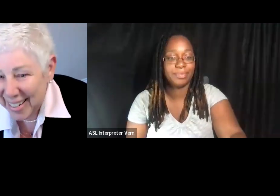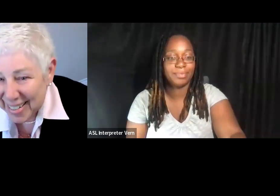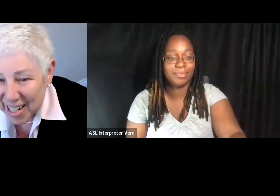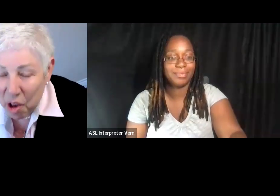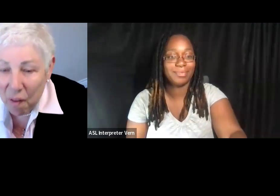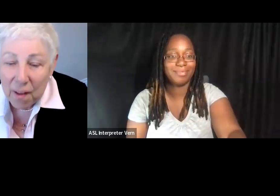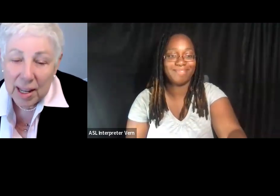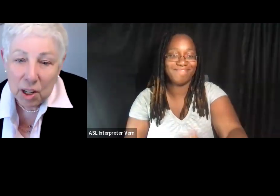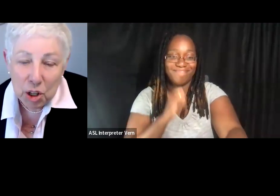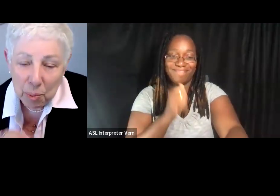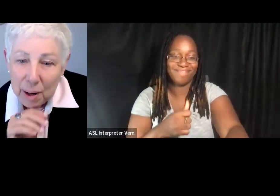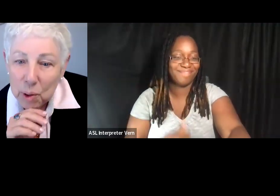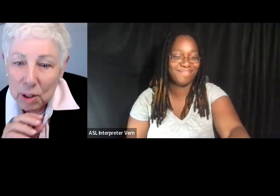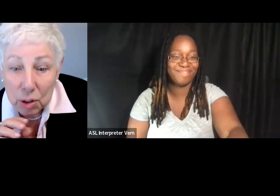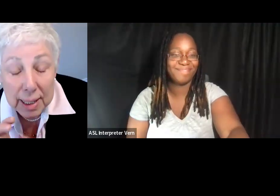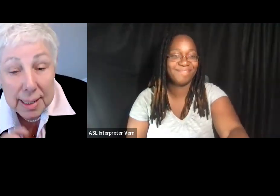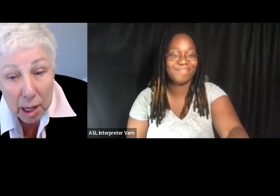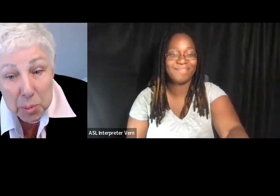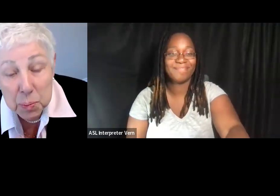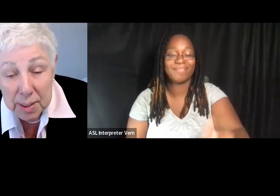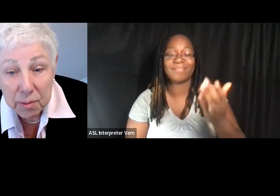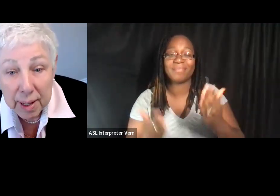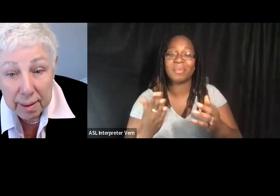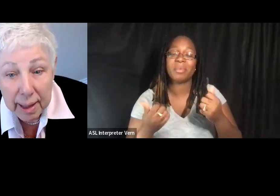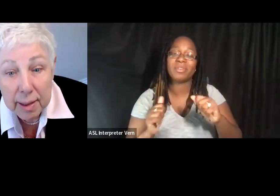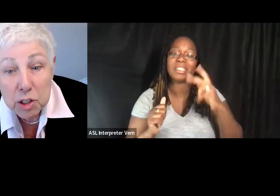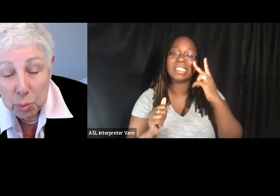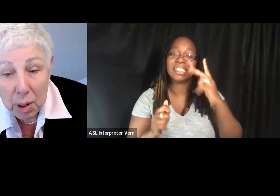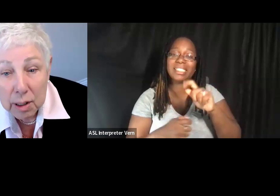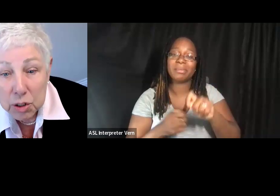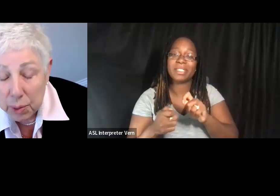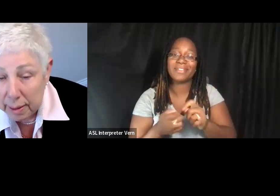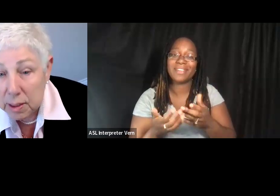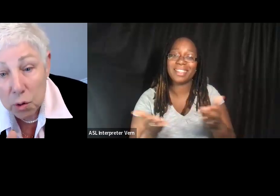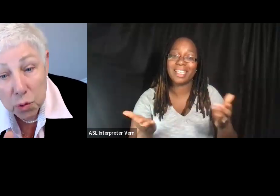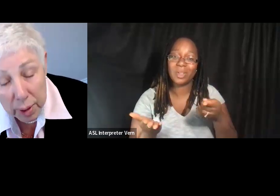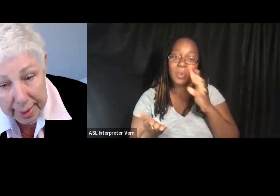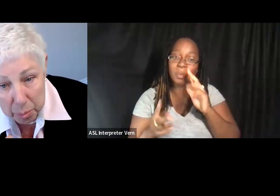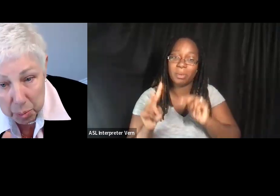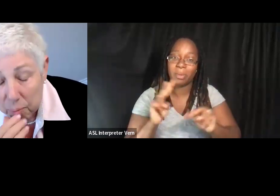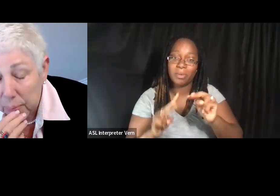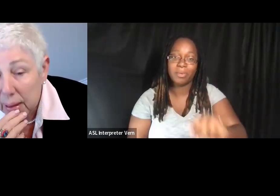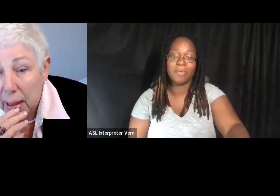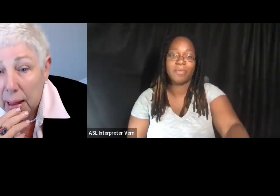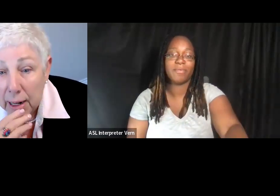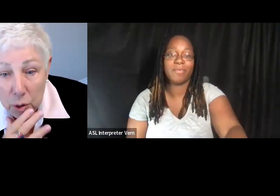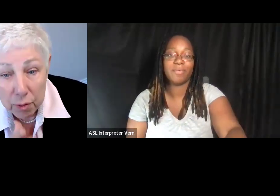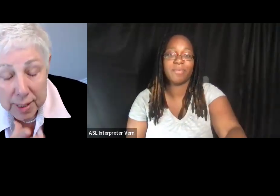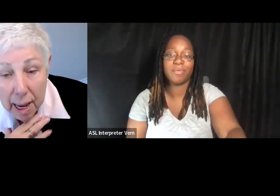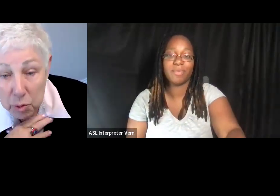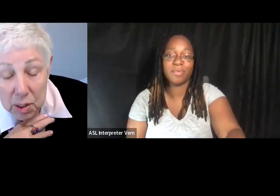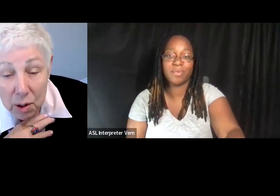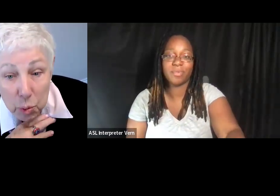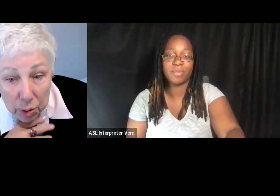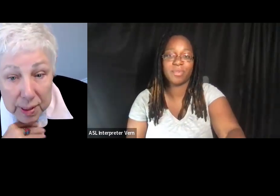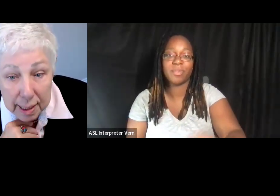I didn't. You might want to look at some specific thing that you're monitoring. So for example, I know